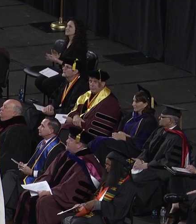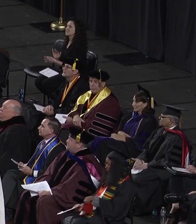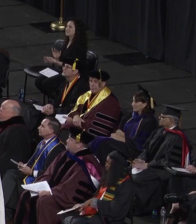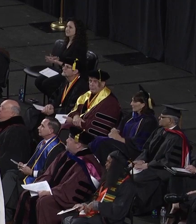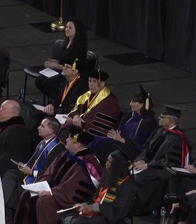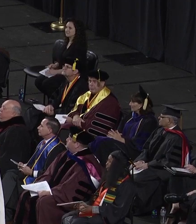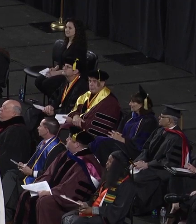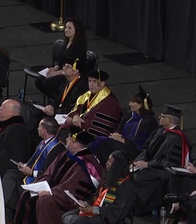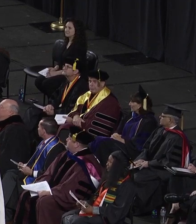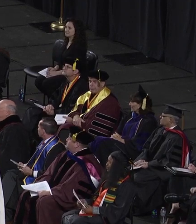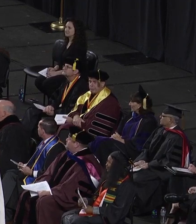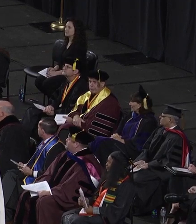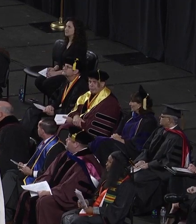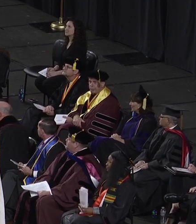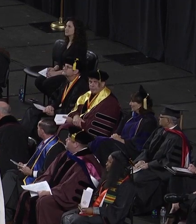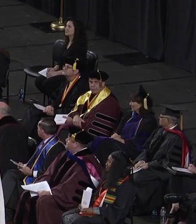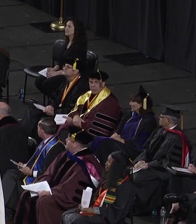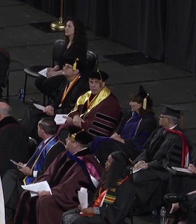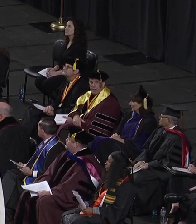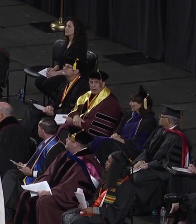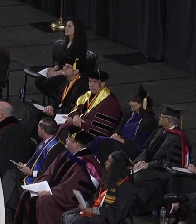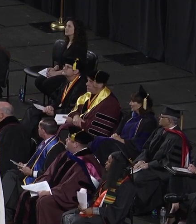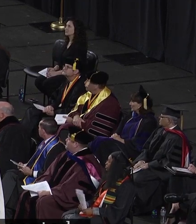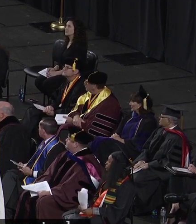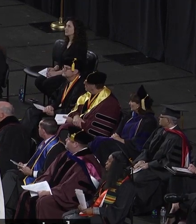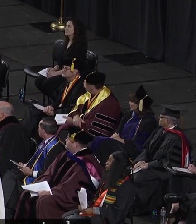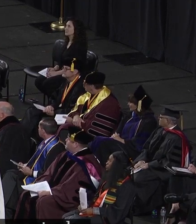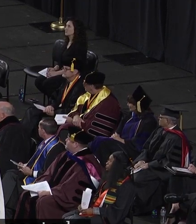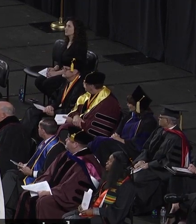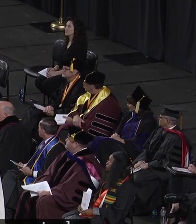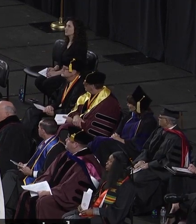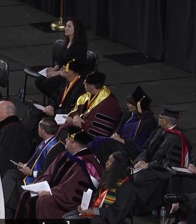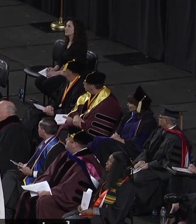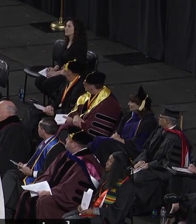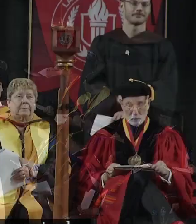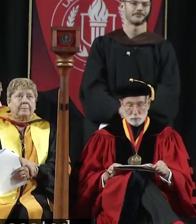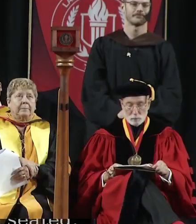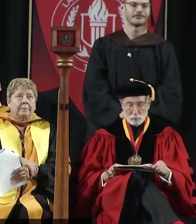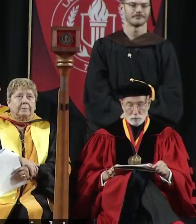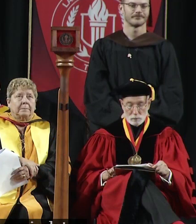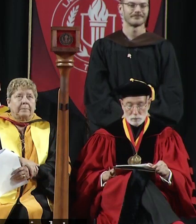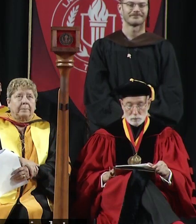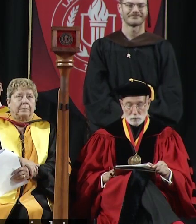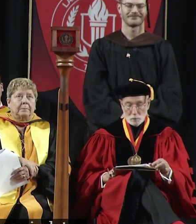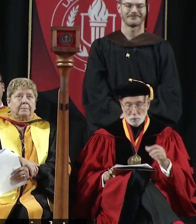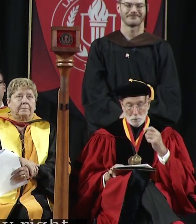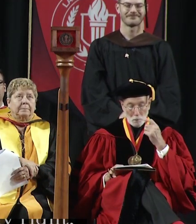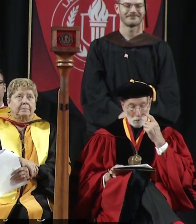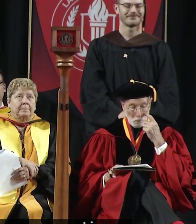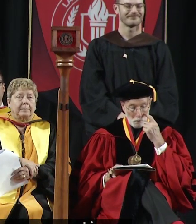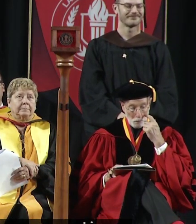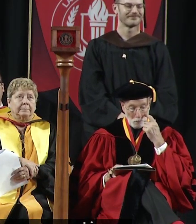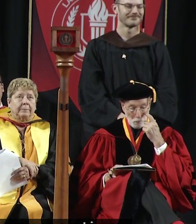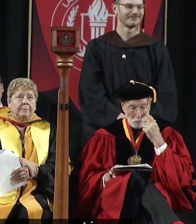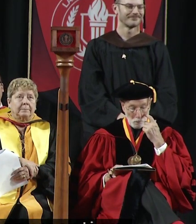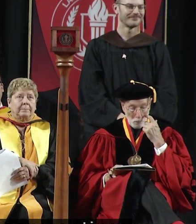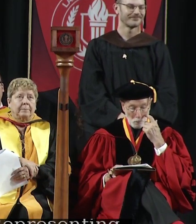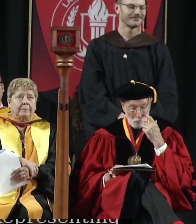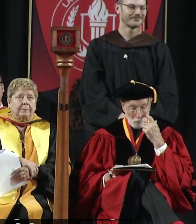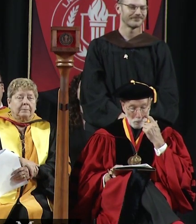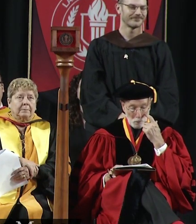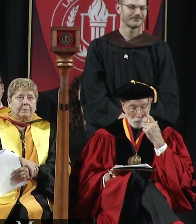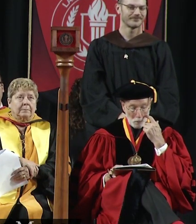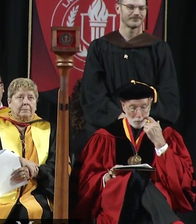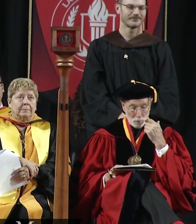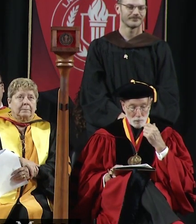The second row to my right, Mr. Travis Prokop, representing the Faculty Senate as Mace Bearer and